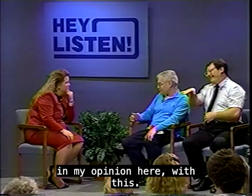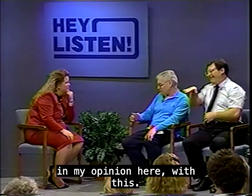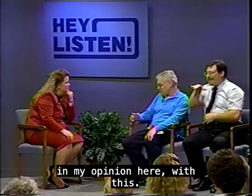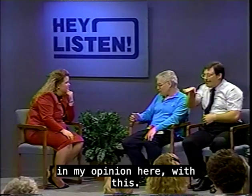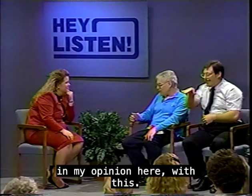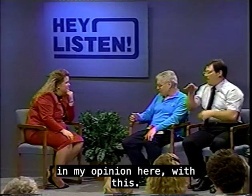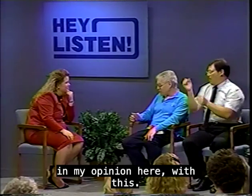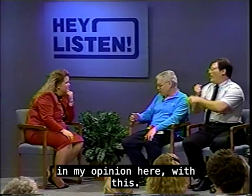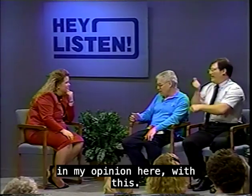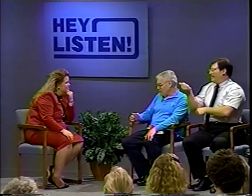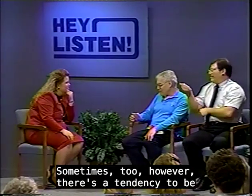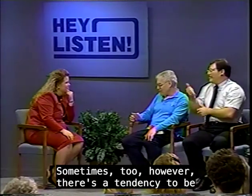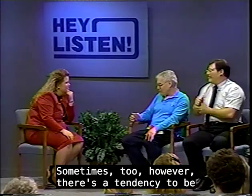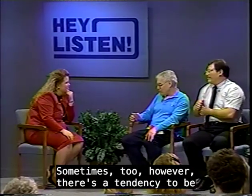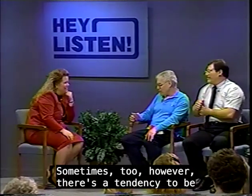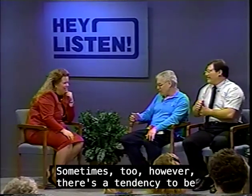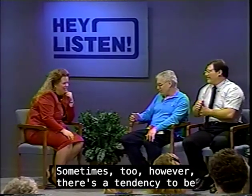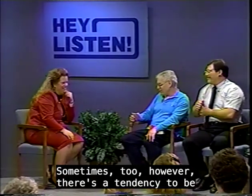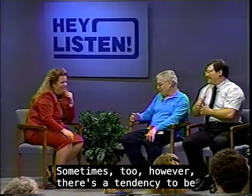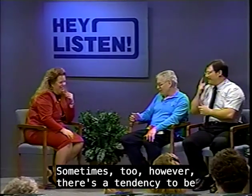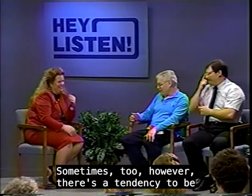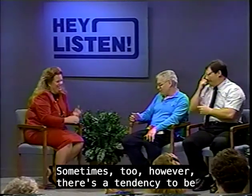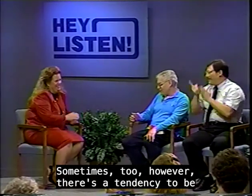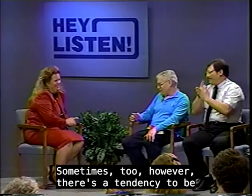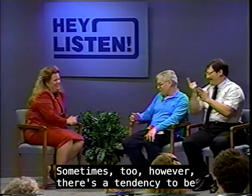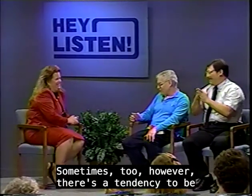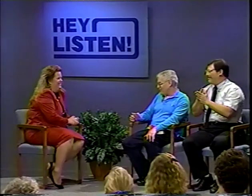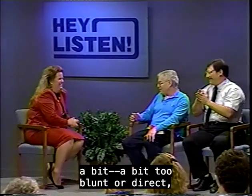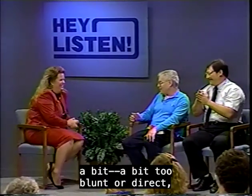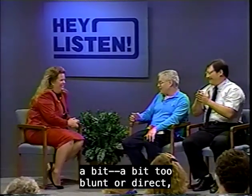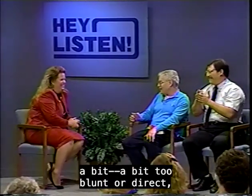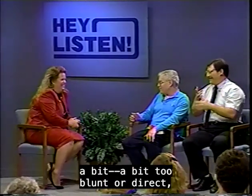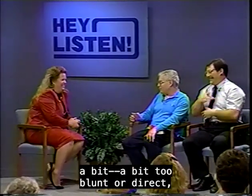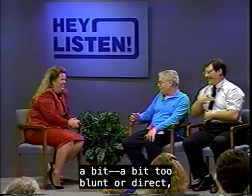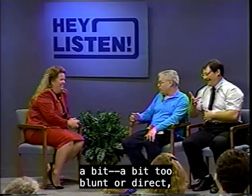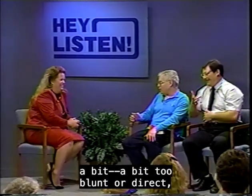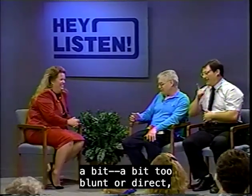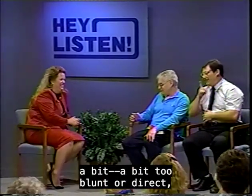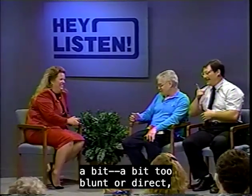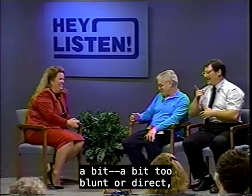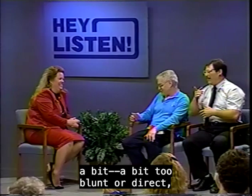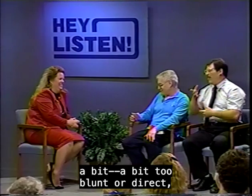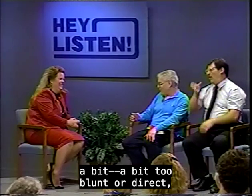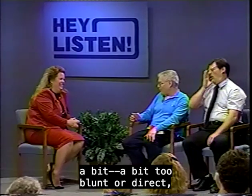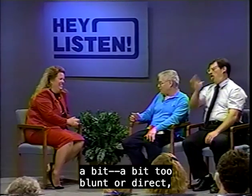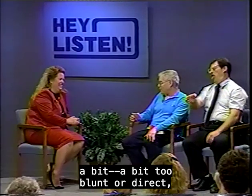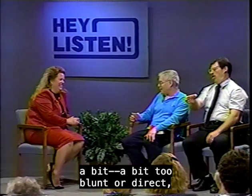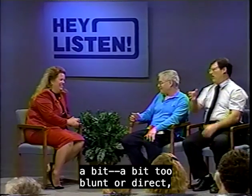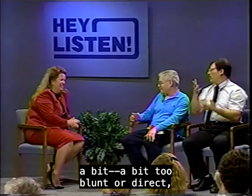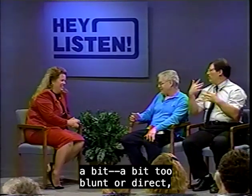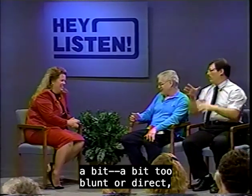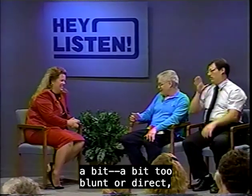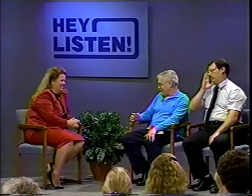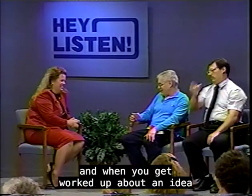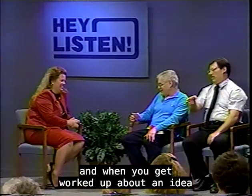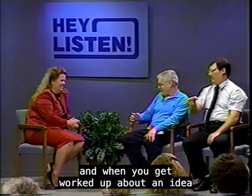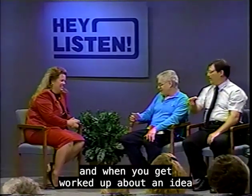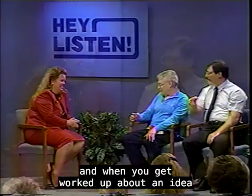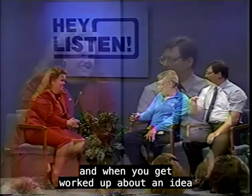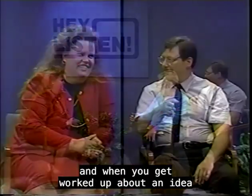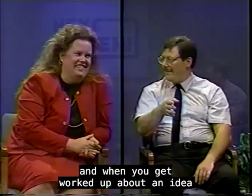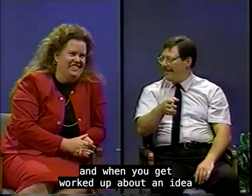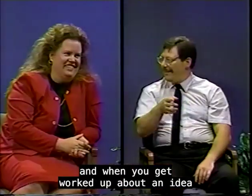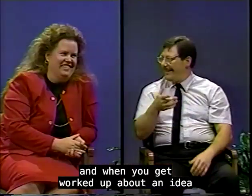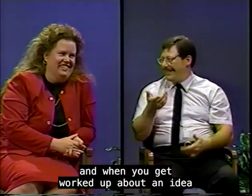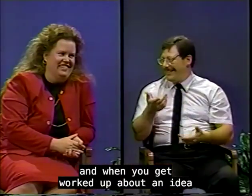here, with this. Sometimes, too, however, there's a tendency to be a bit too blunt or direct.